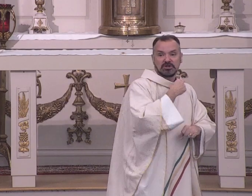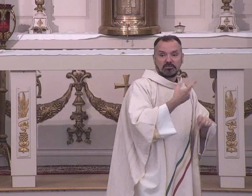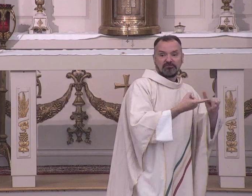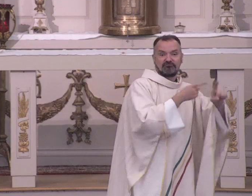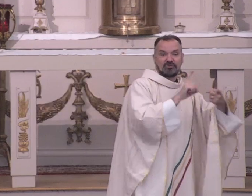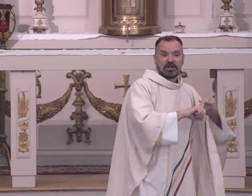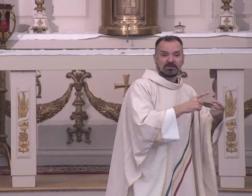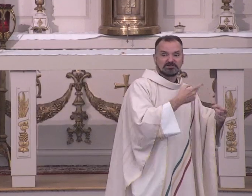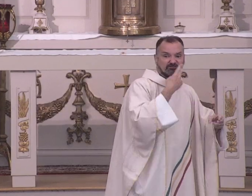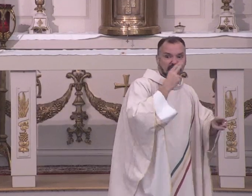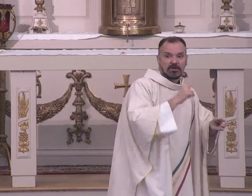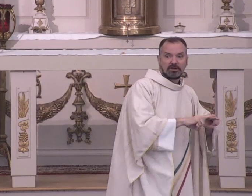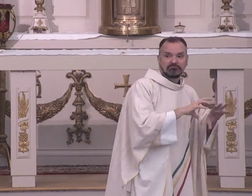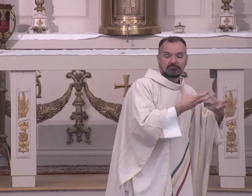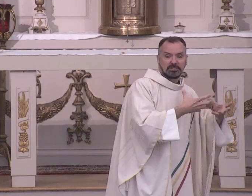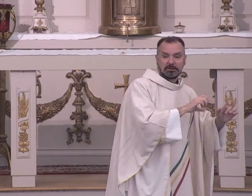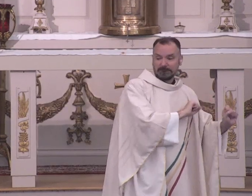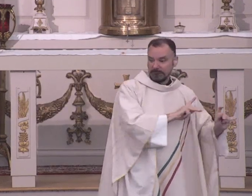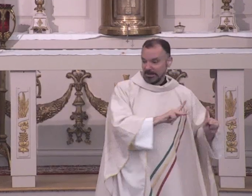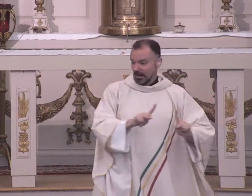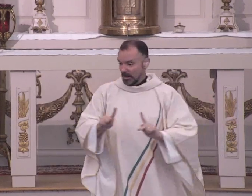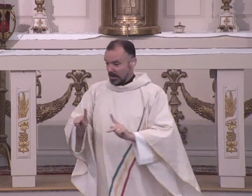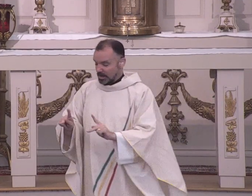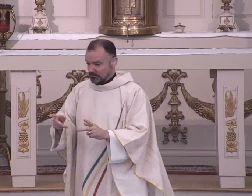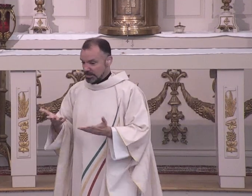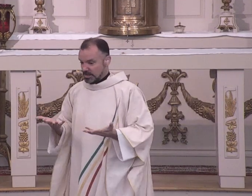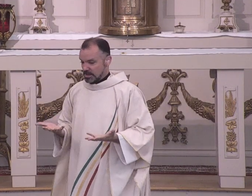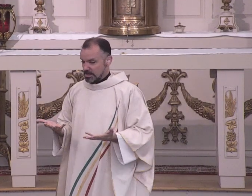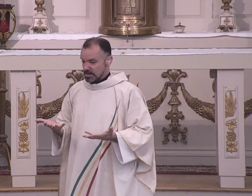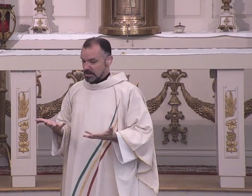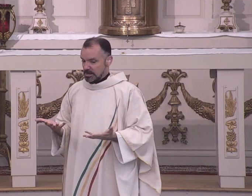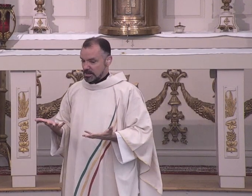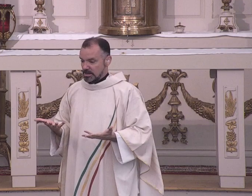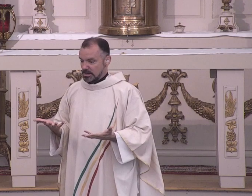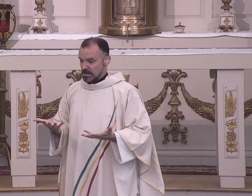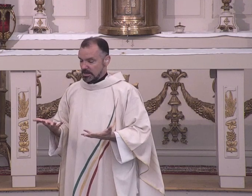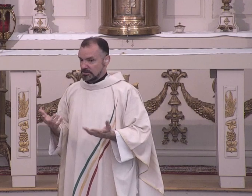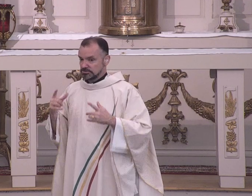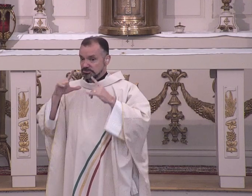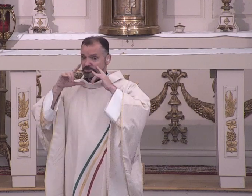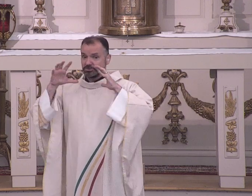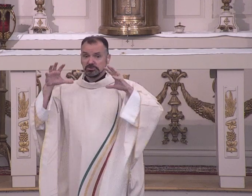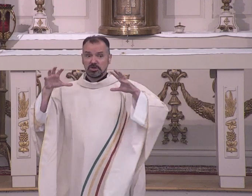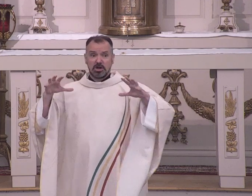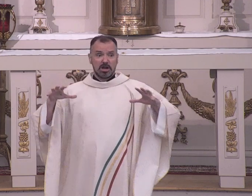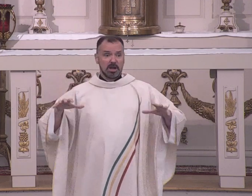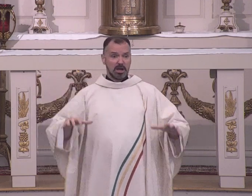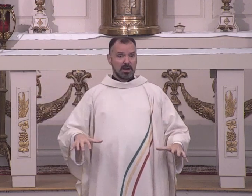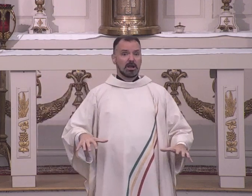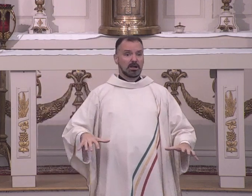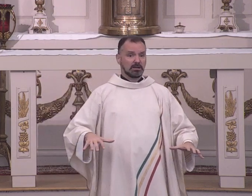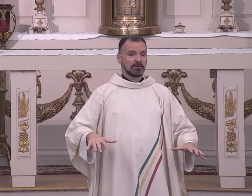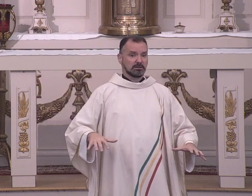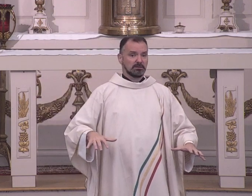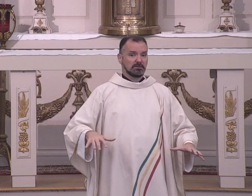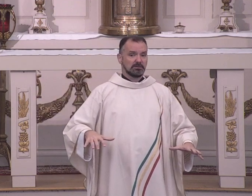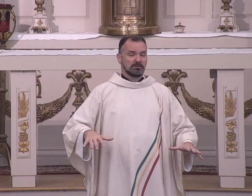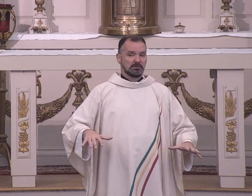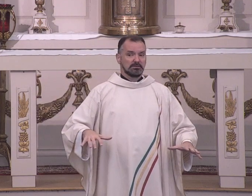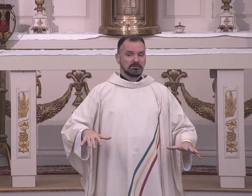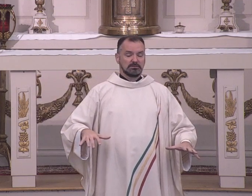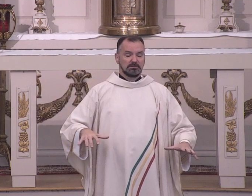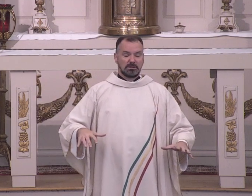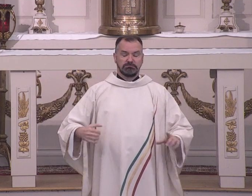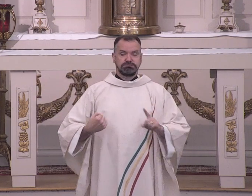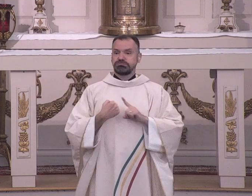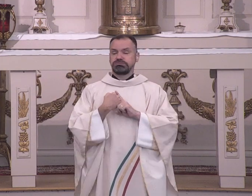I was out to dinner at a restaurant with a friend and having a good time, and when I came back to my car, I was shocked to see